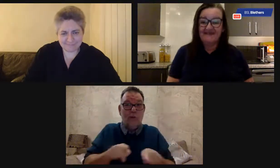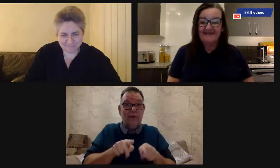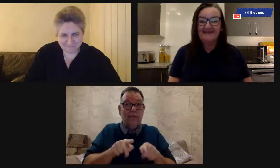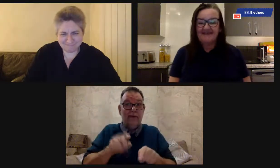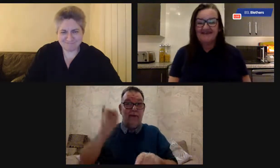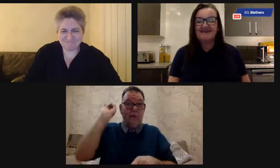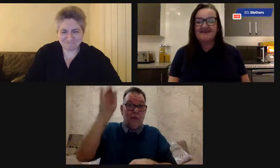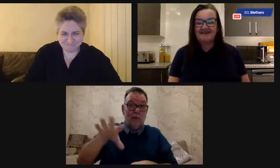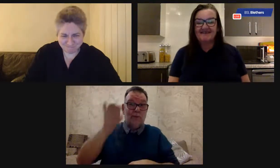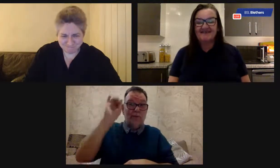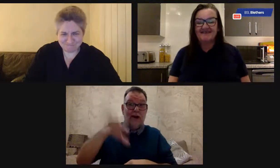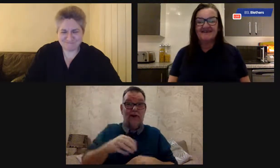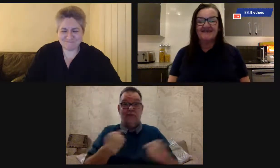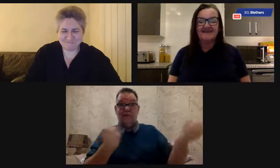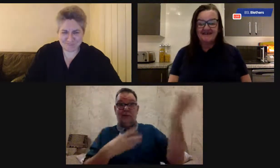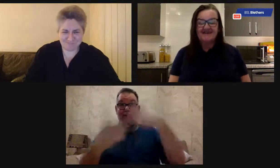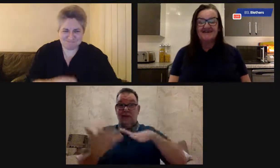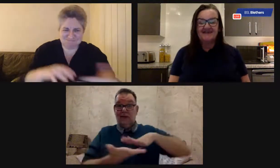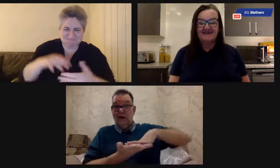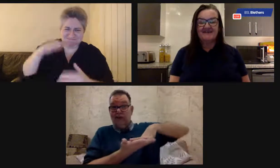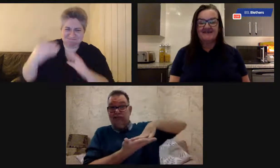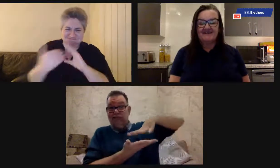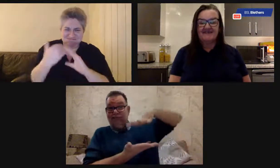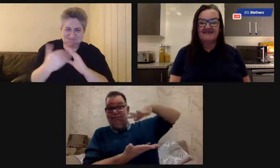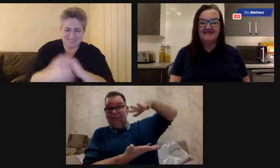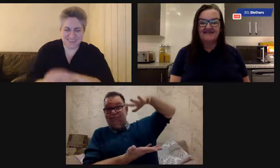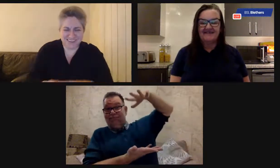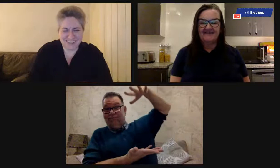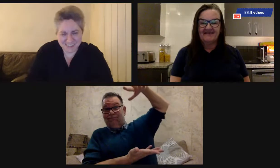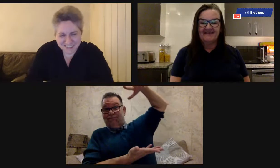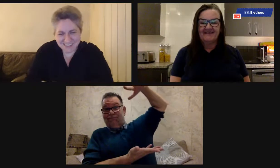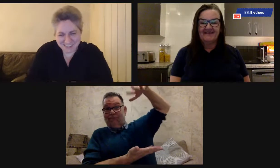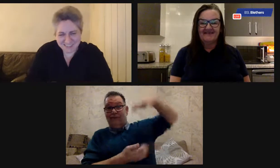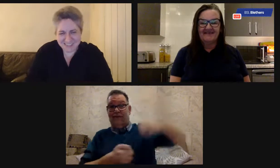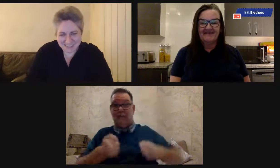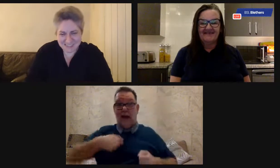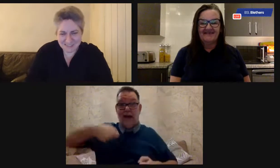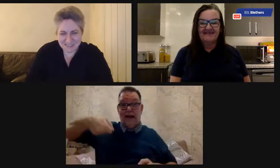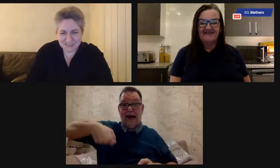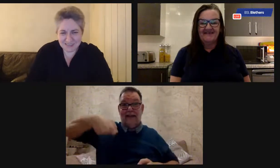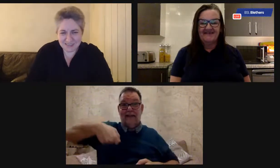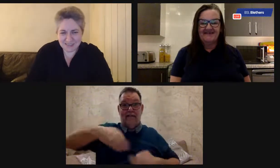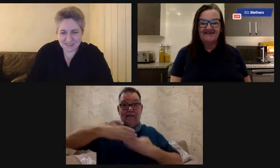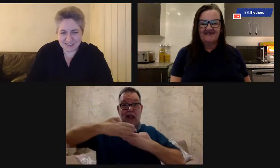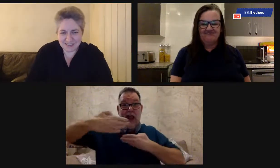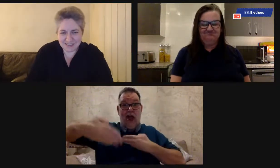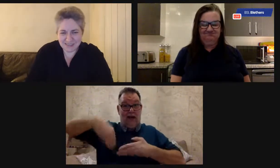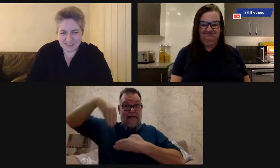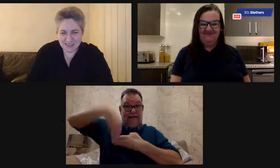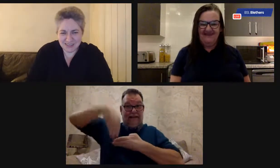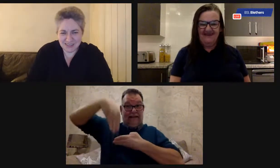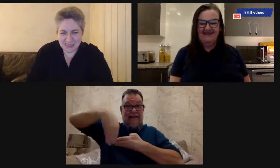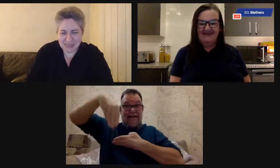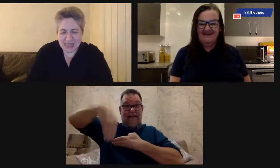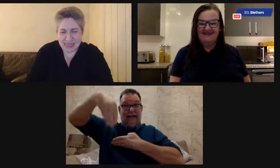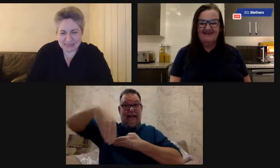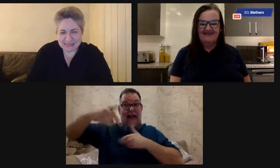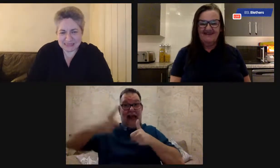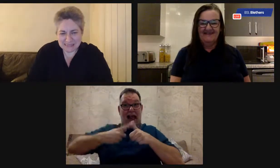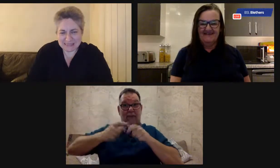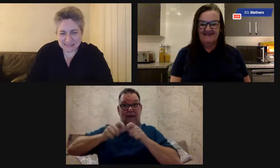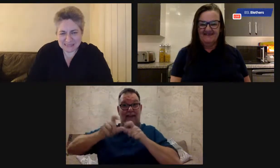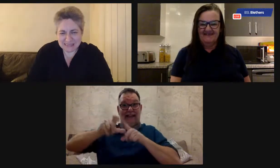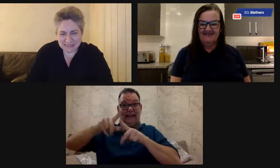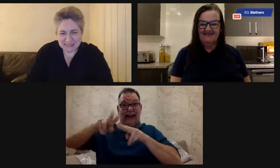and you'll see the booking forms. And I remember, there's photographs as we got all these booking forms, and honestly I